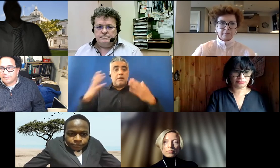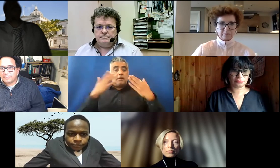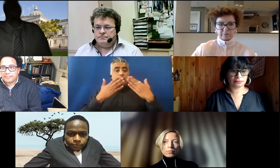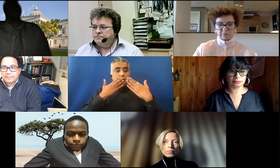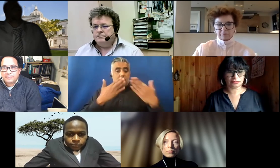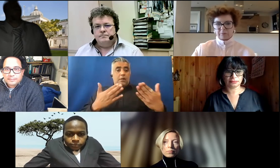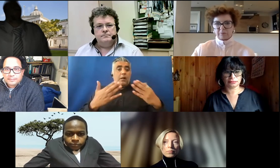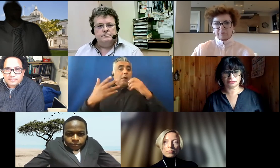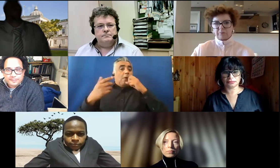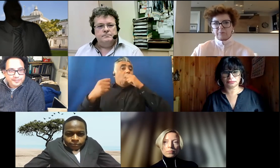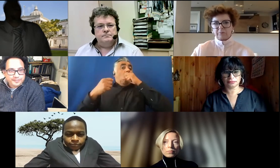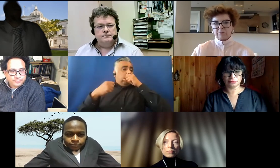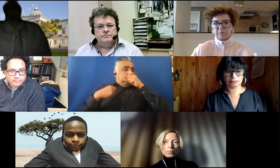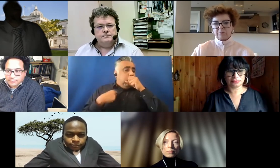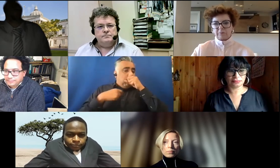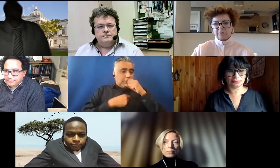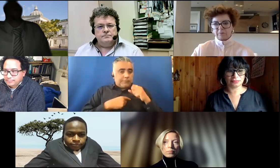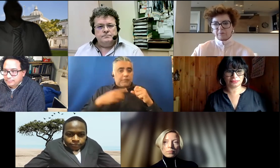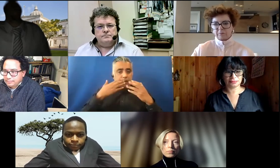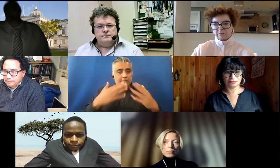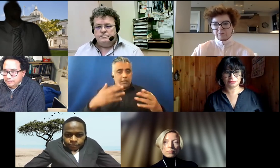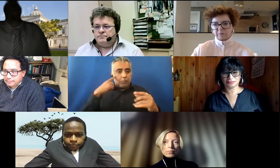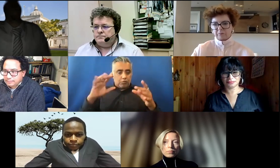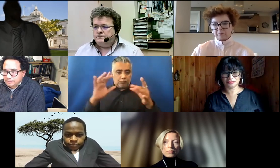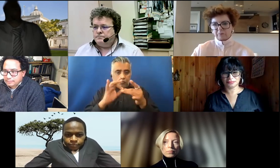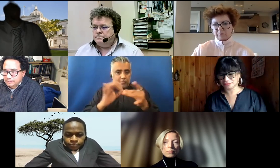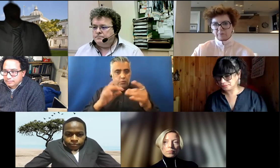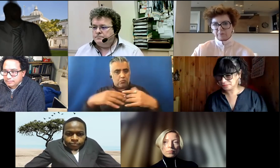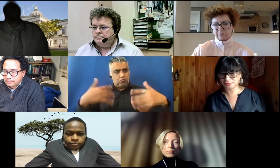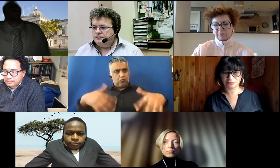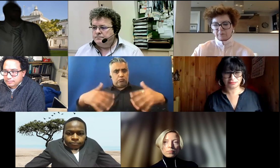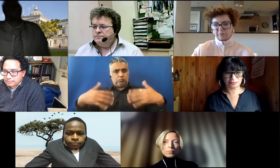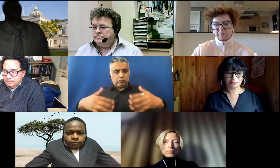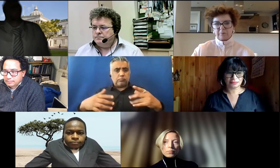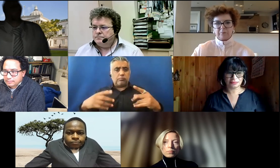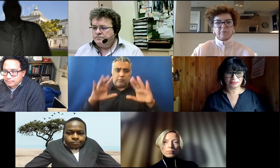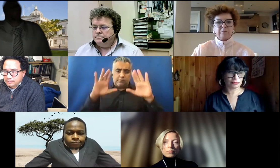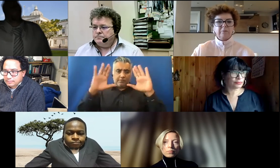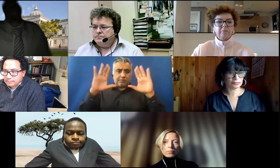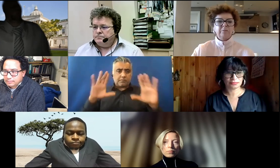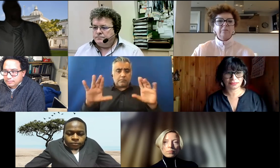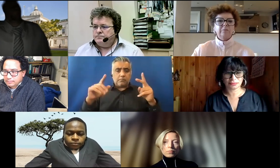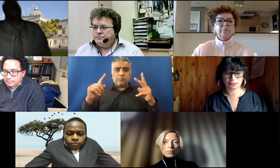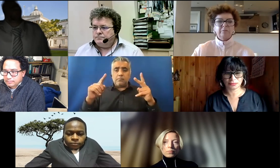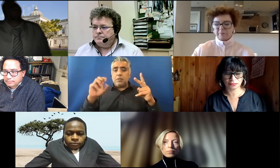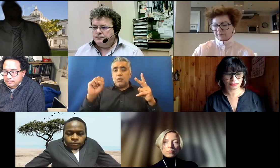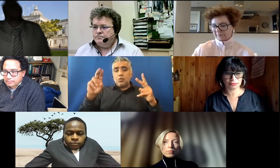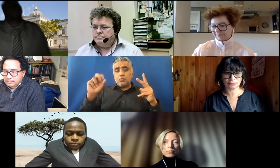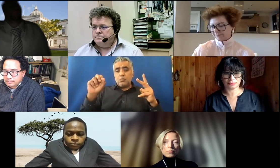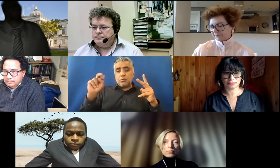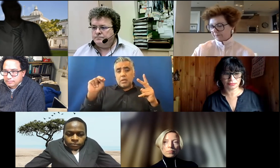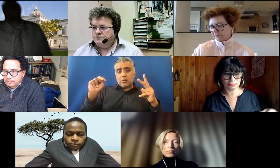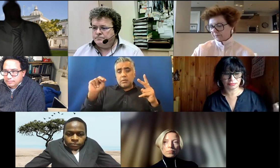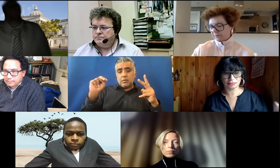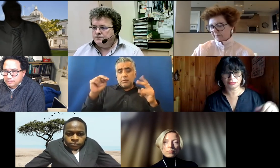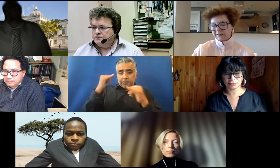hear, it's making you, you know, have the life you would like to live. Excellent. So, Susan, finally, on